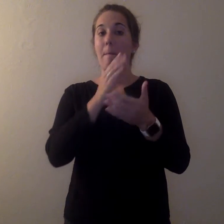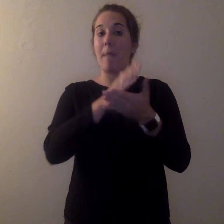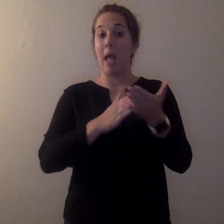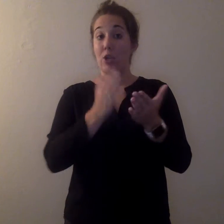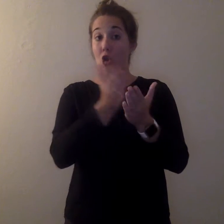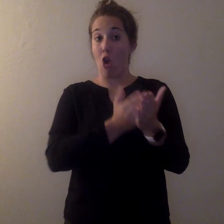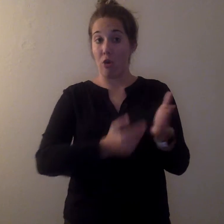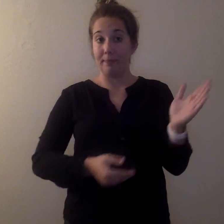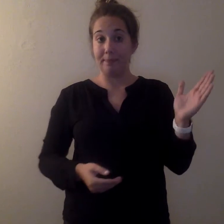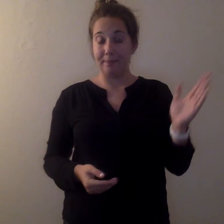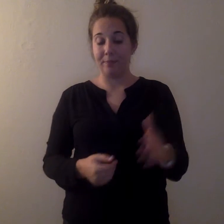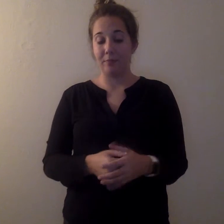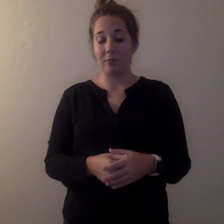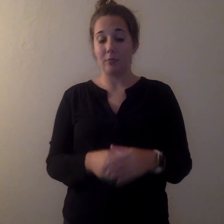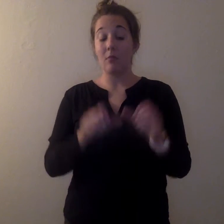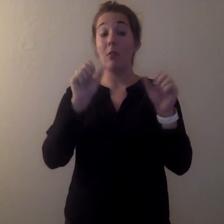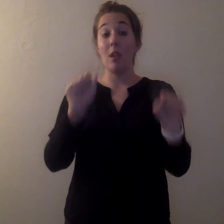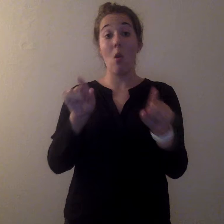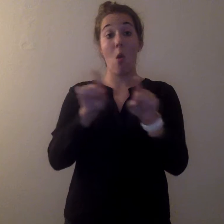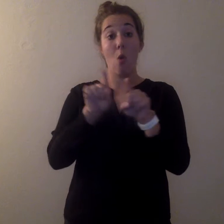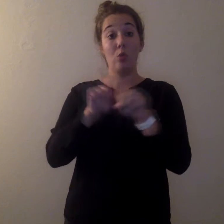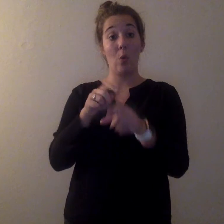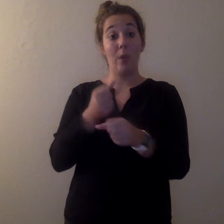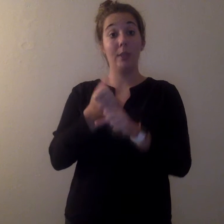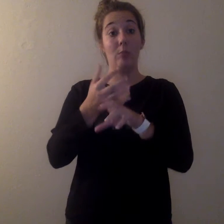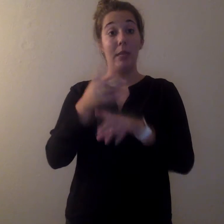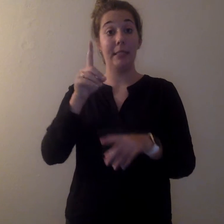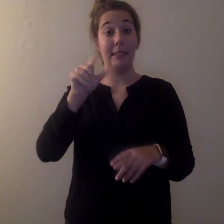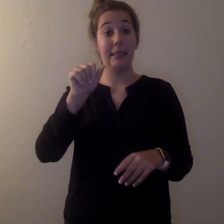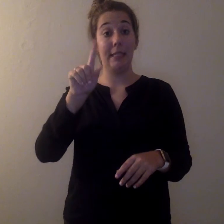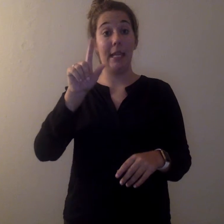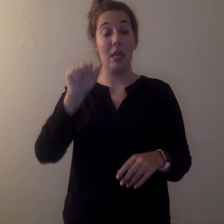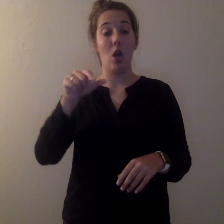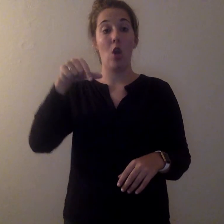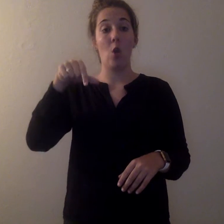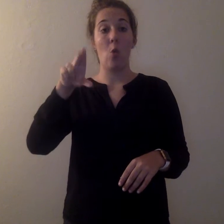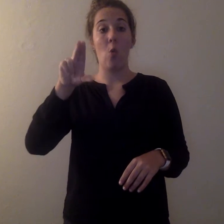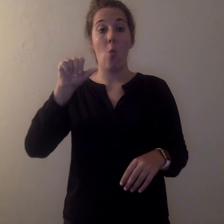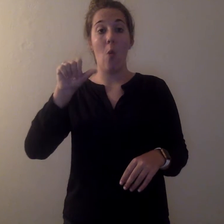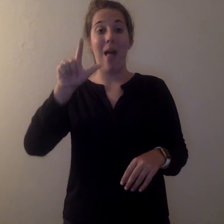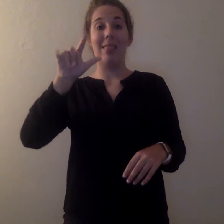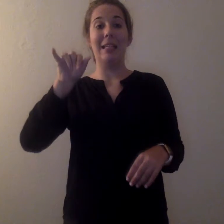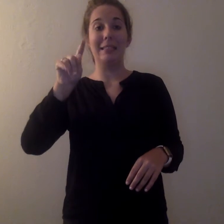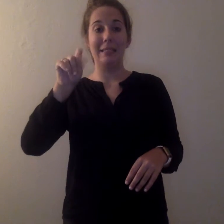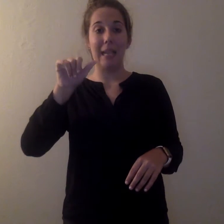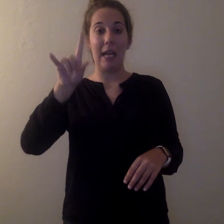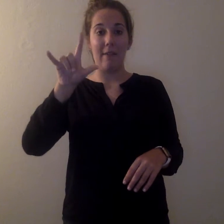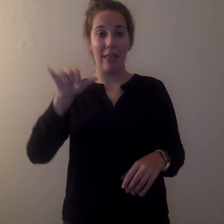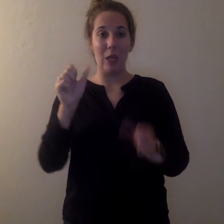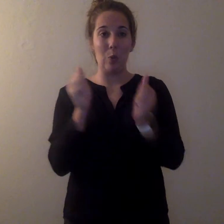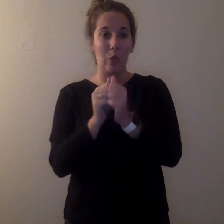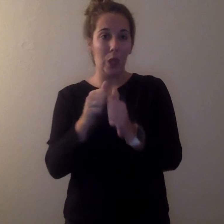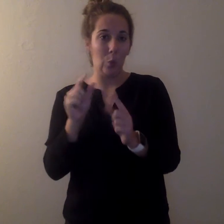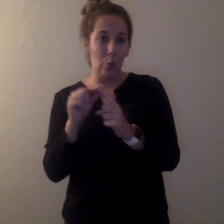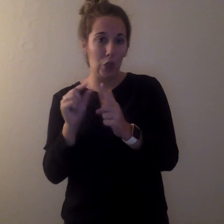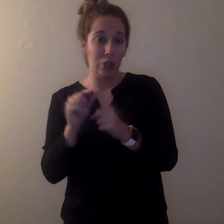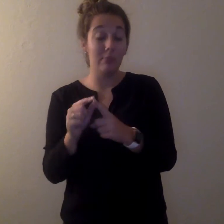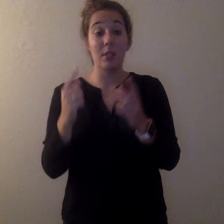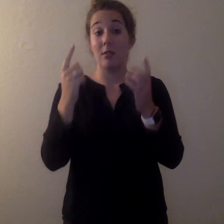You can also express your data qualitatively, which is just expressing it in words, and sometimes you'll do a mix of both, depending on